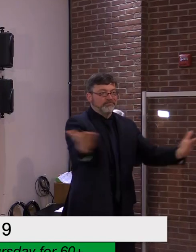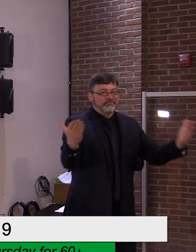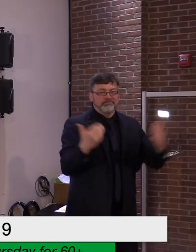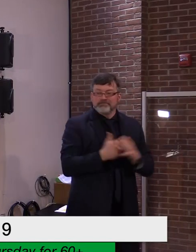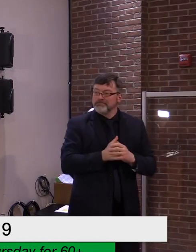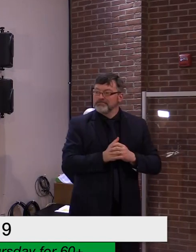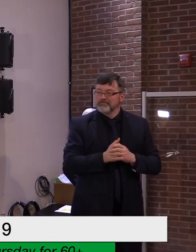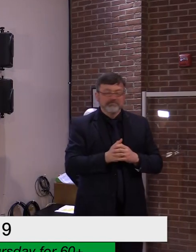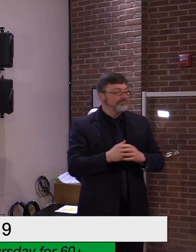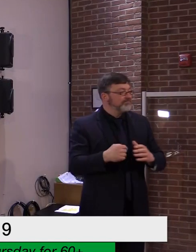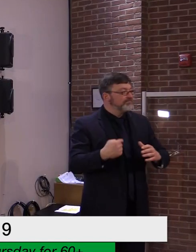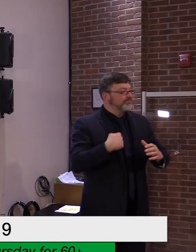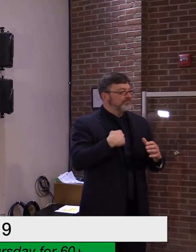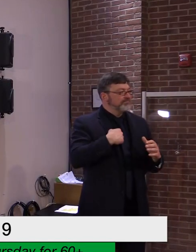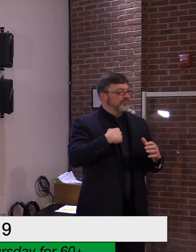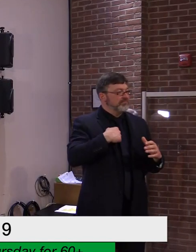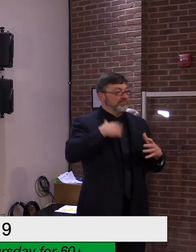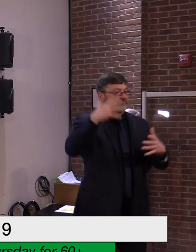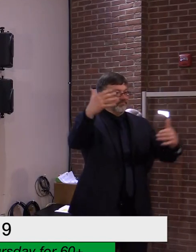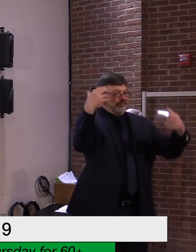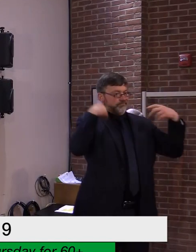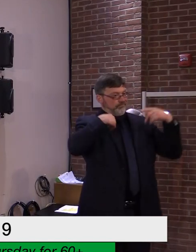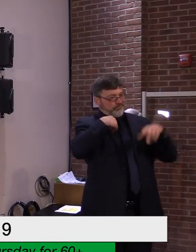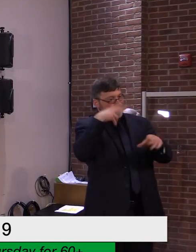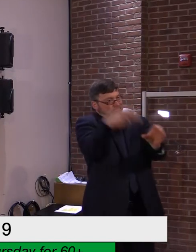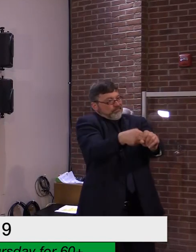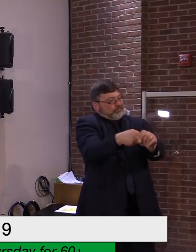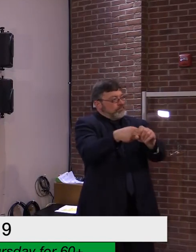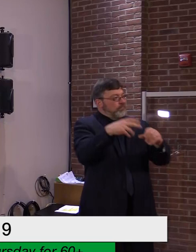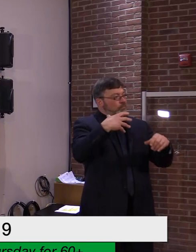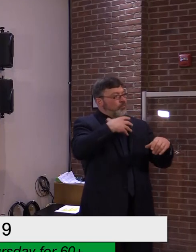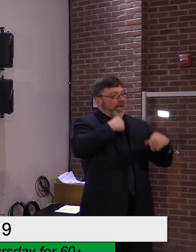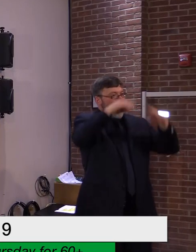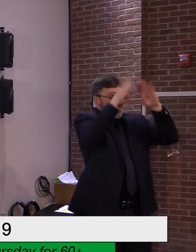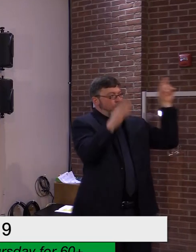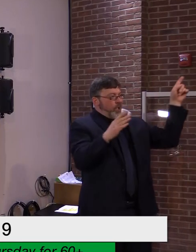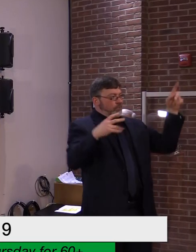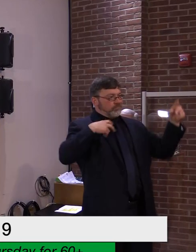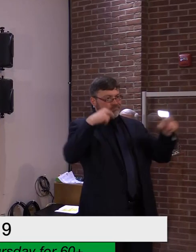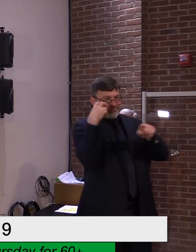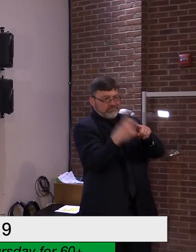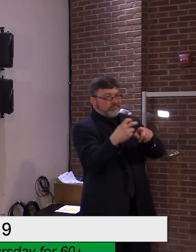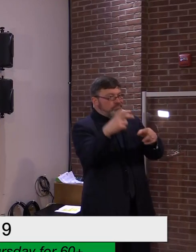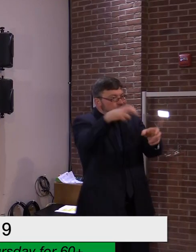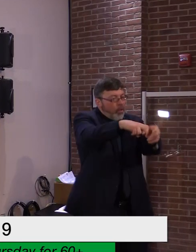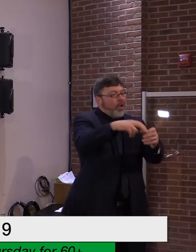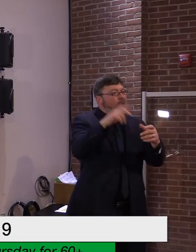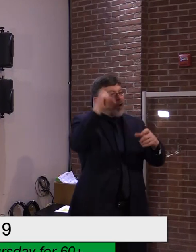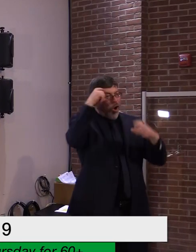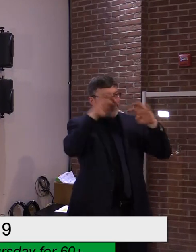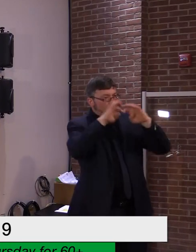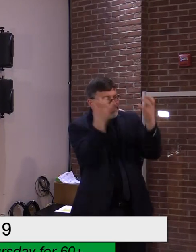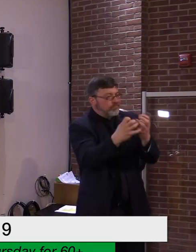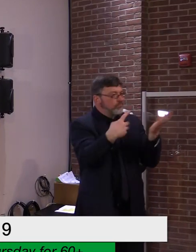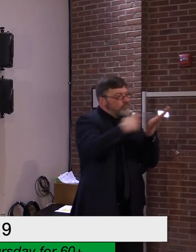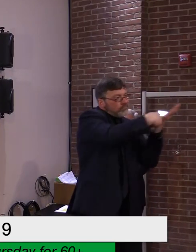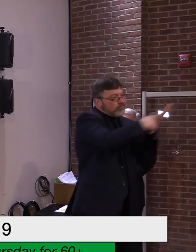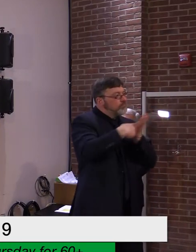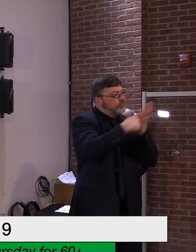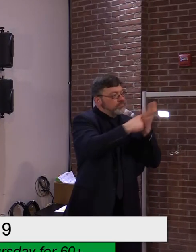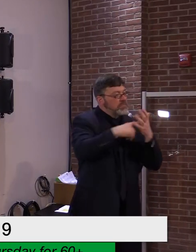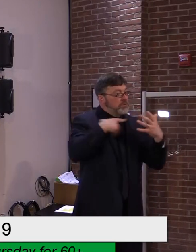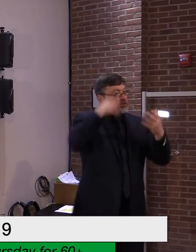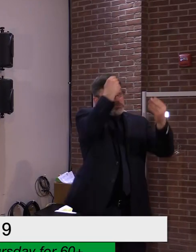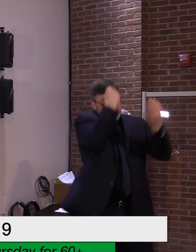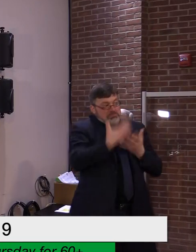I just got off the phone with fellow governors in the White House for our weekly call, and here's some of what we heard. First, we had an